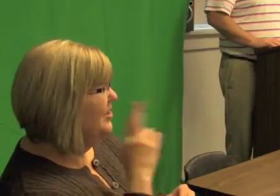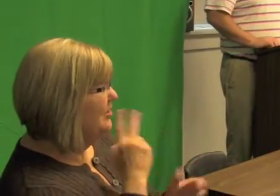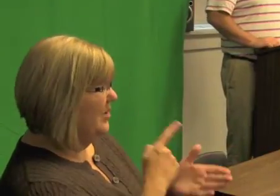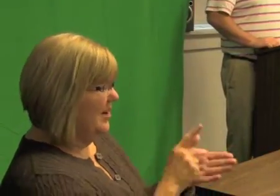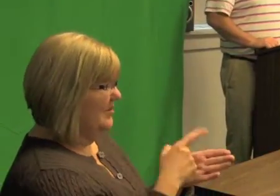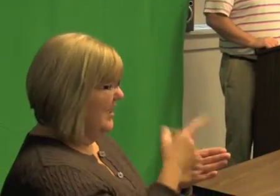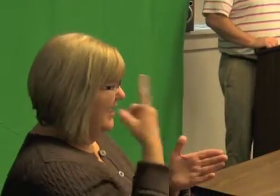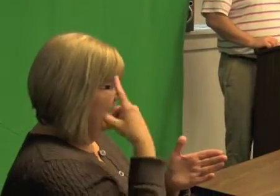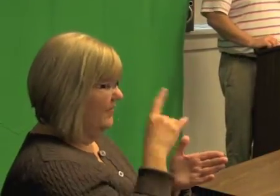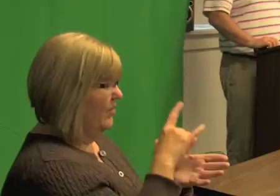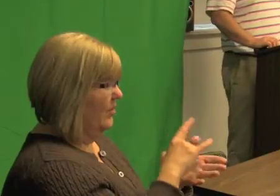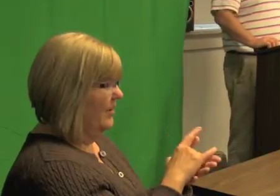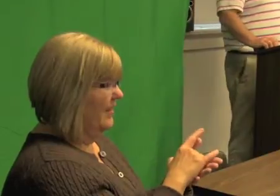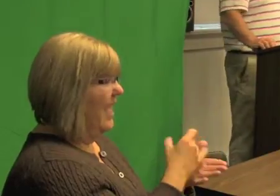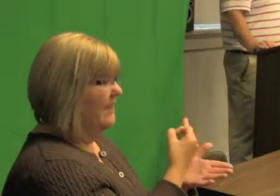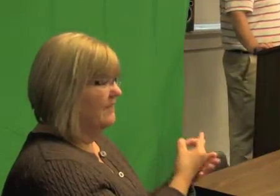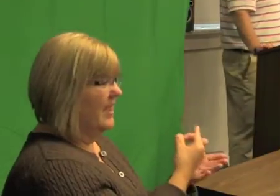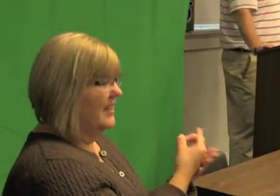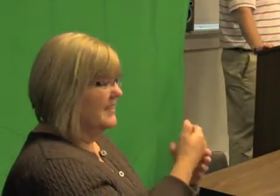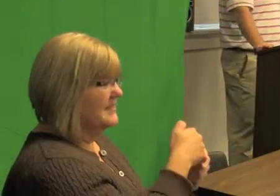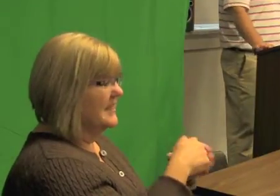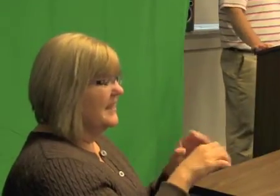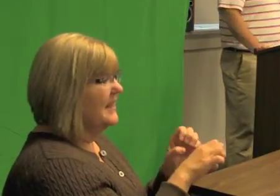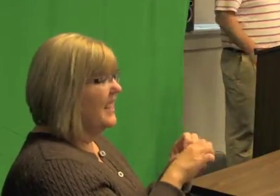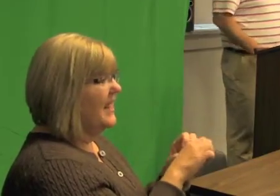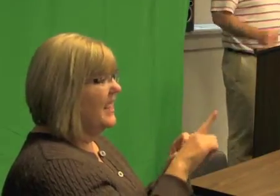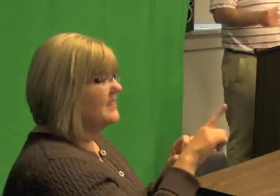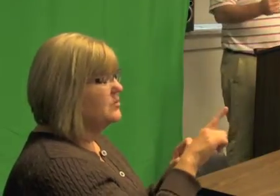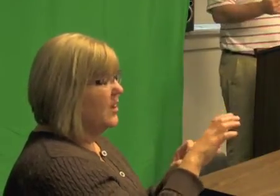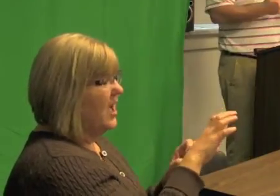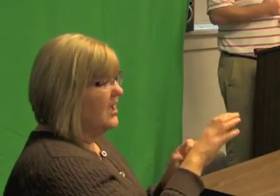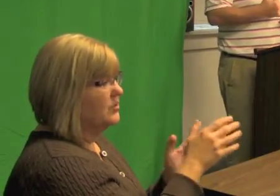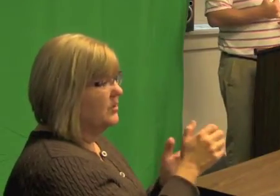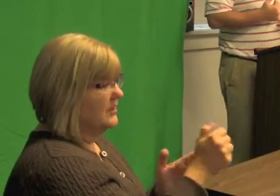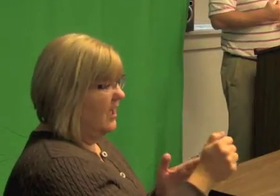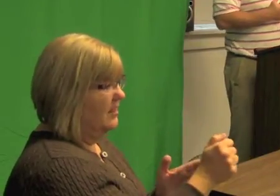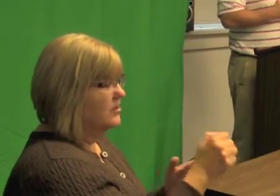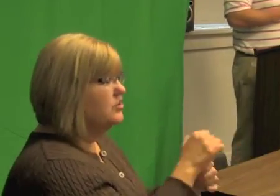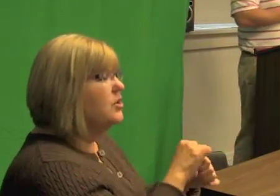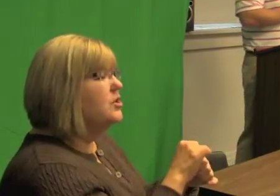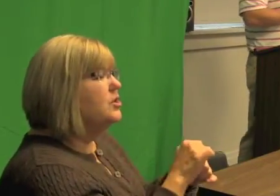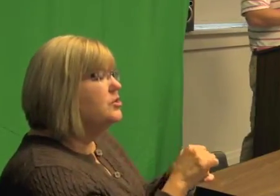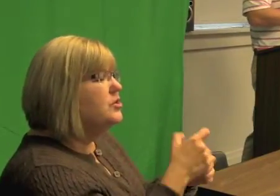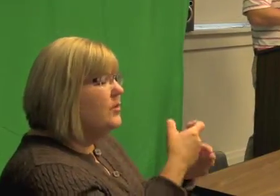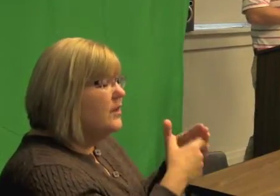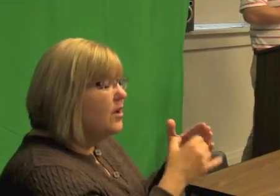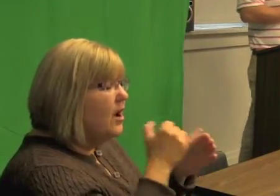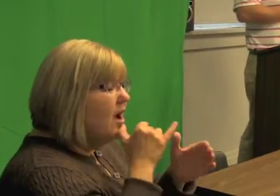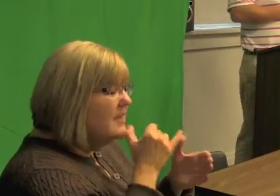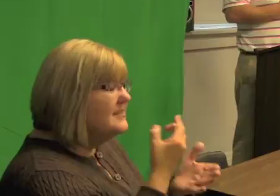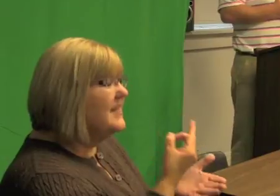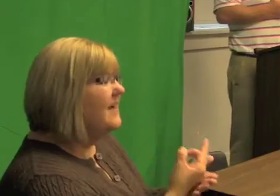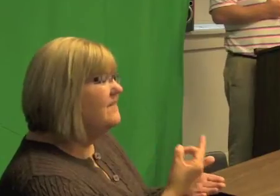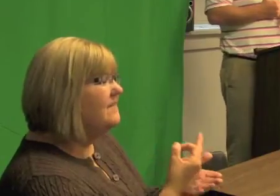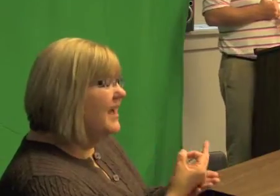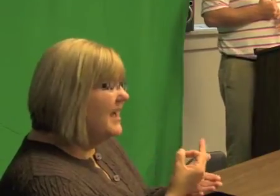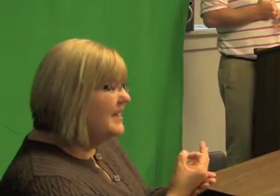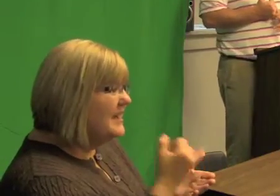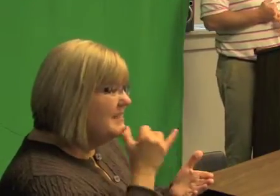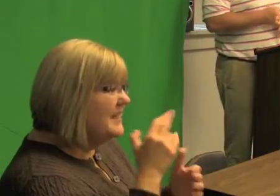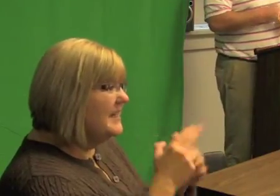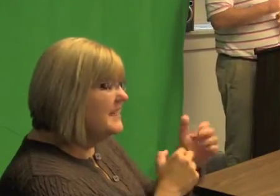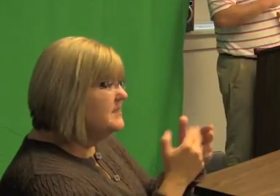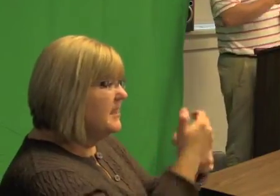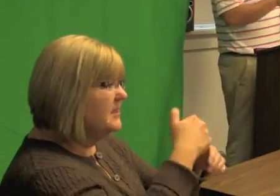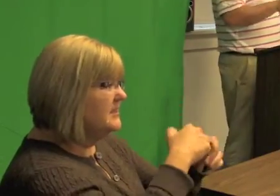extra $100 that I added onto the purchase price. So, the cost of financing is often built into the price of the